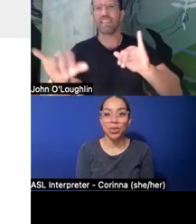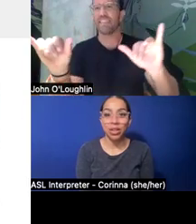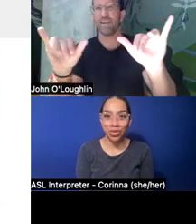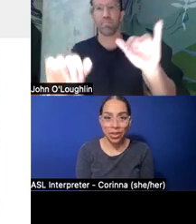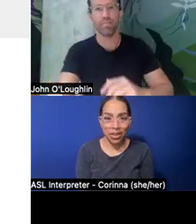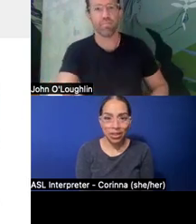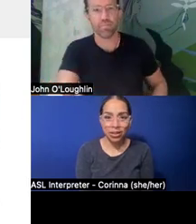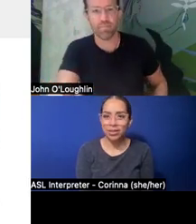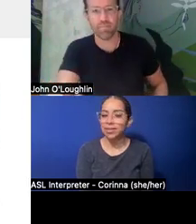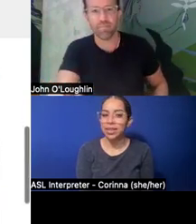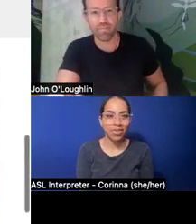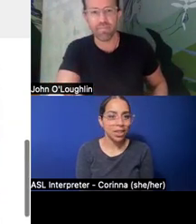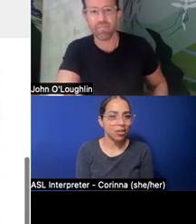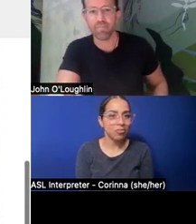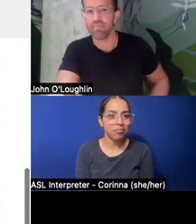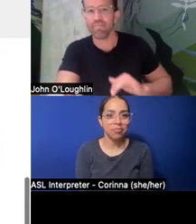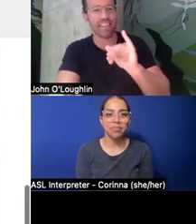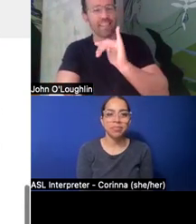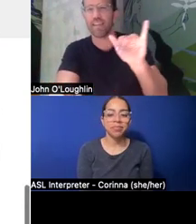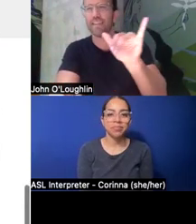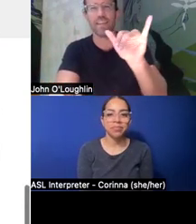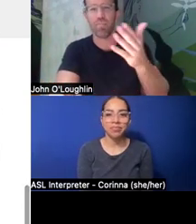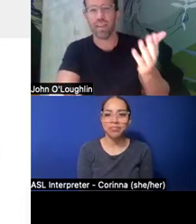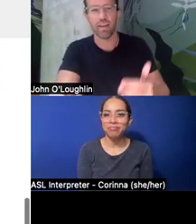So week 3, same setup,